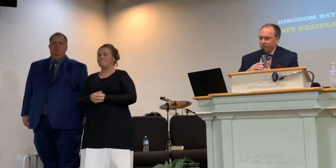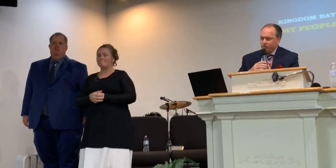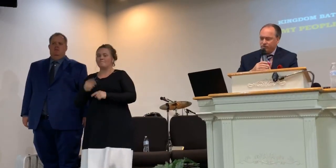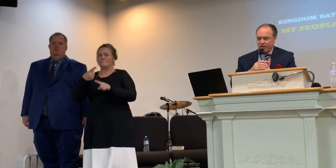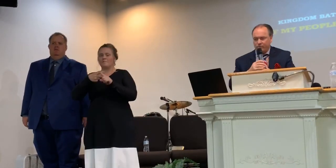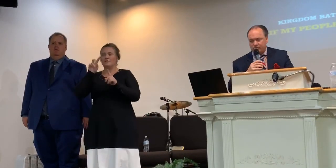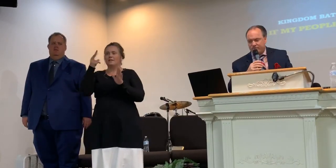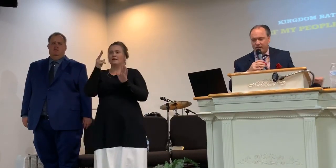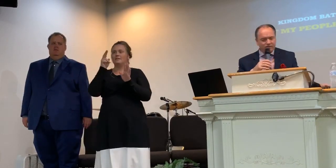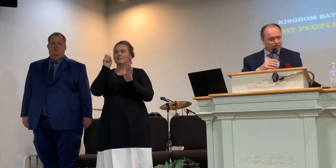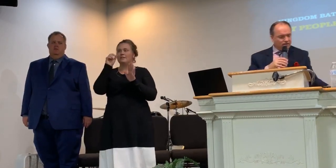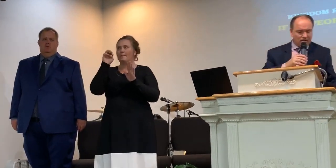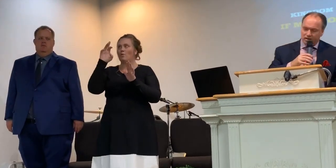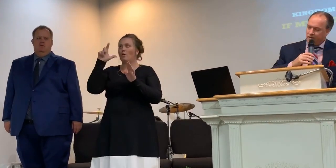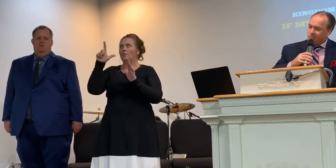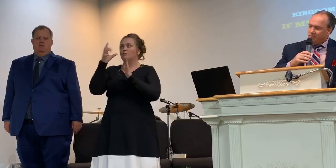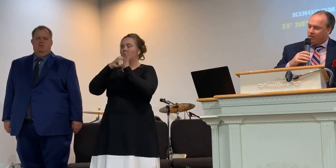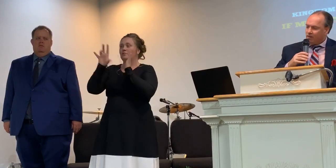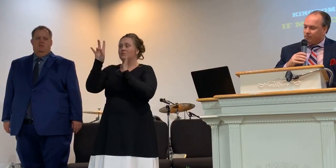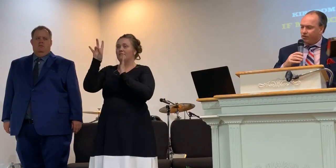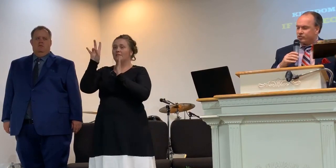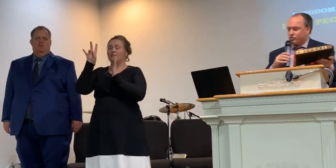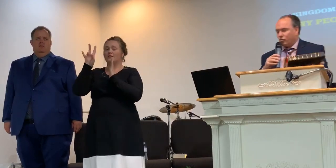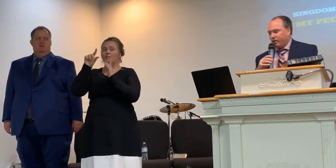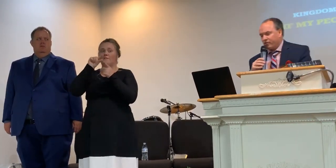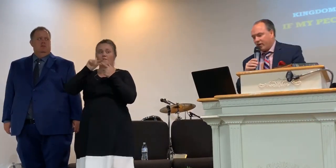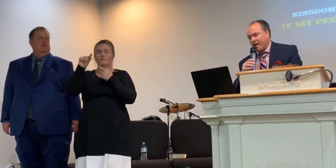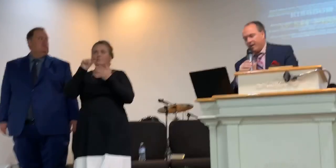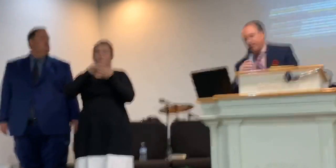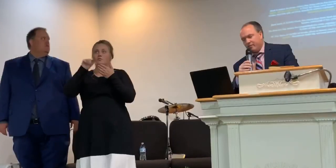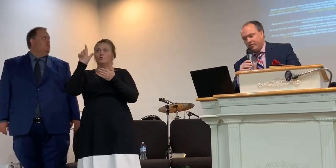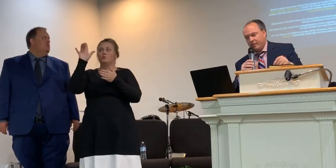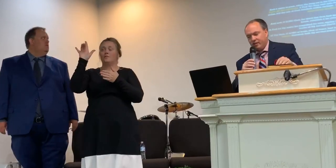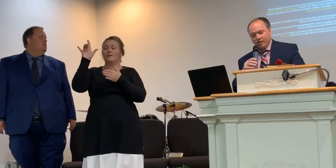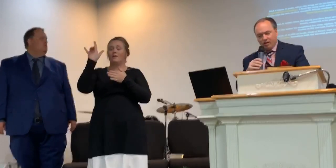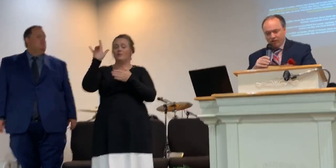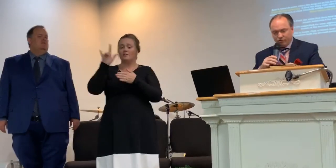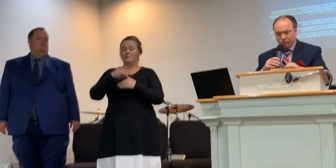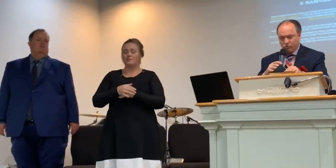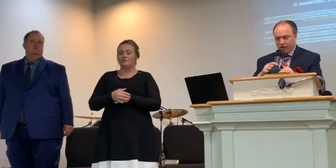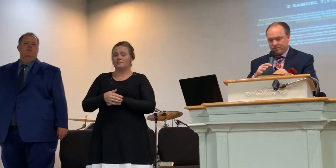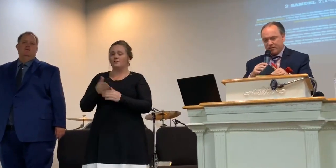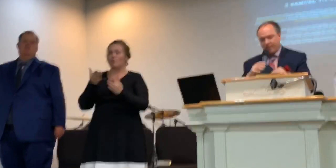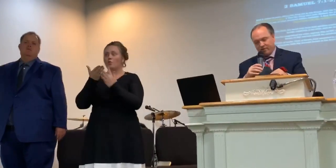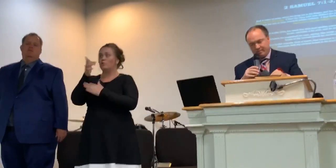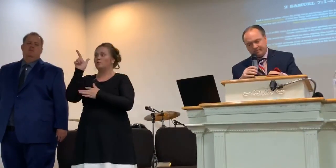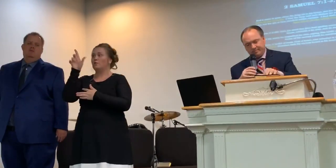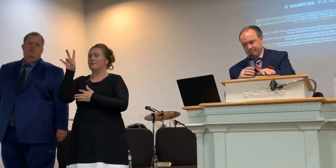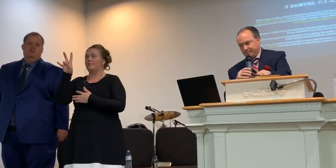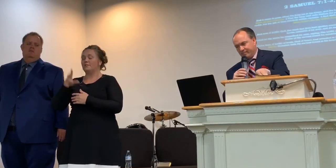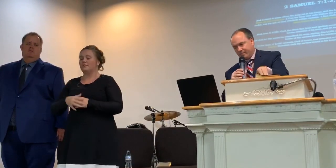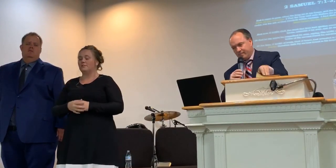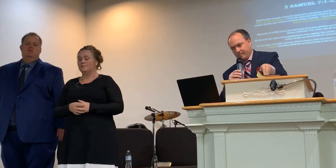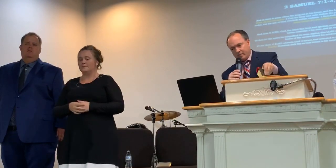2 Samuel chapter 7, verse 25 through